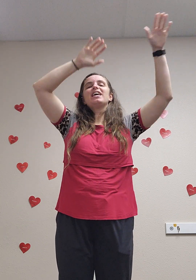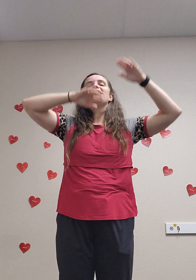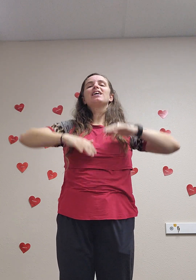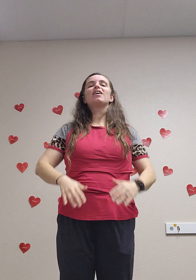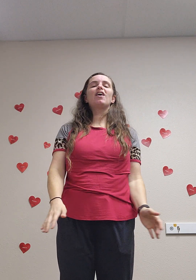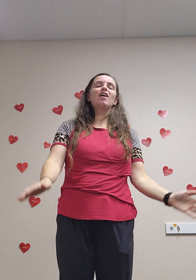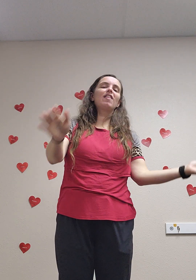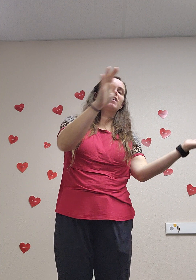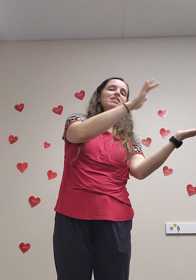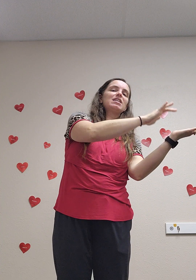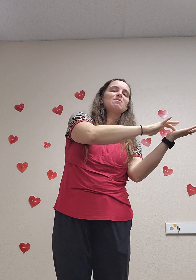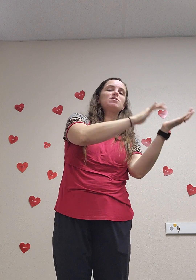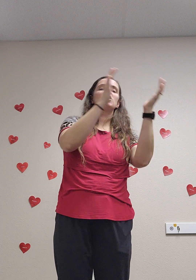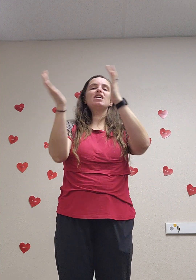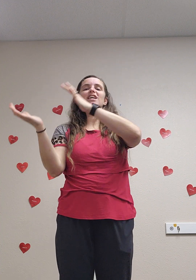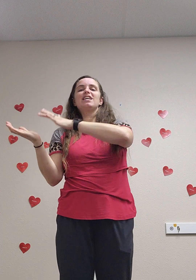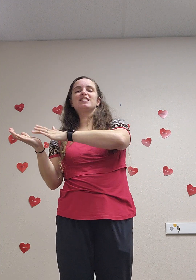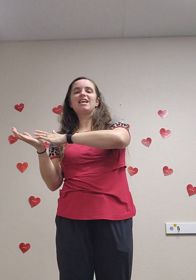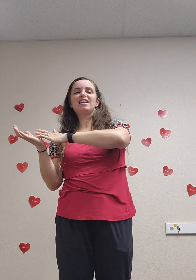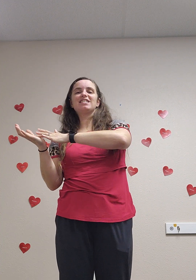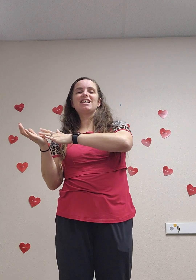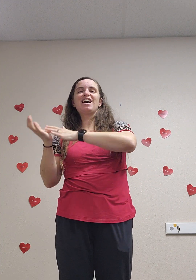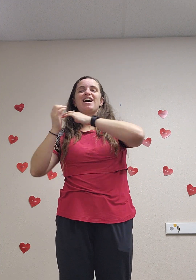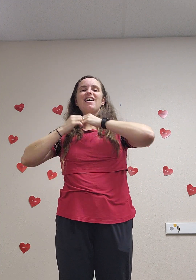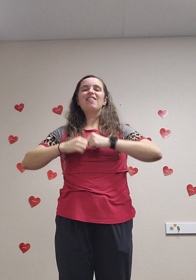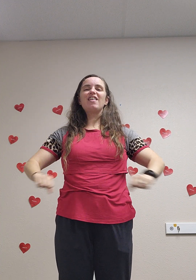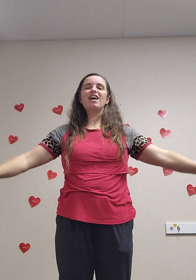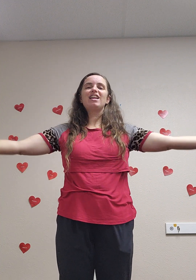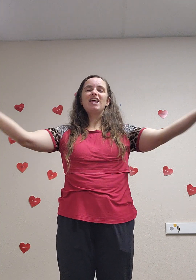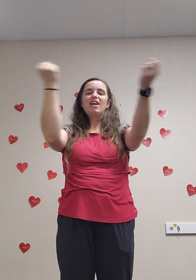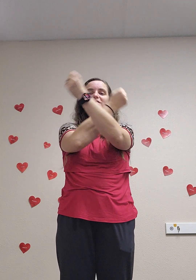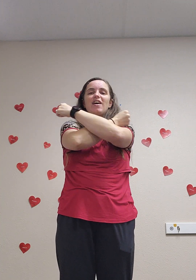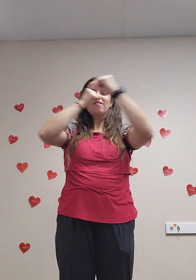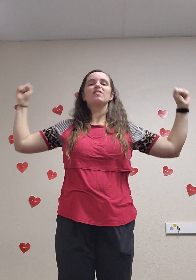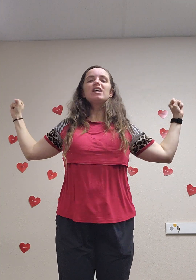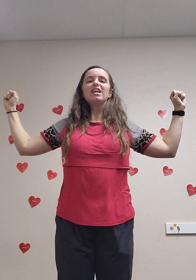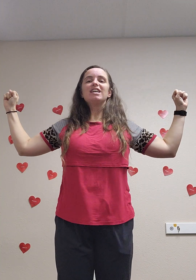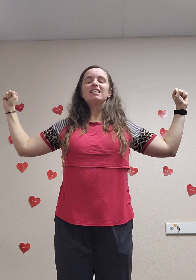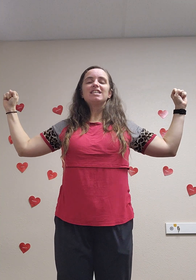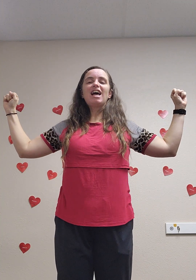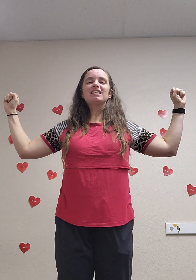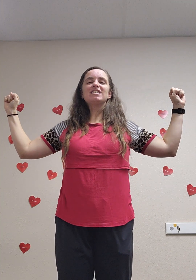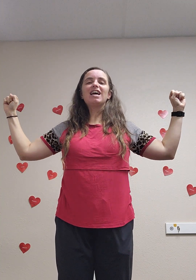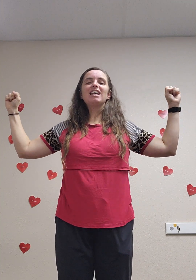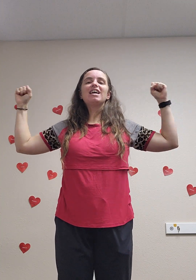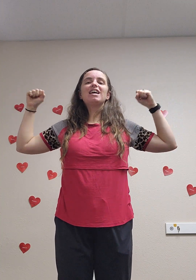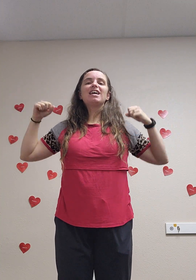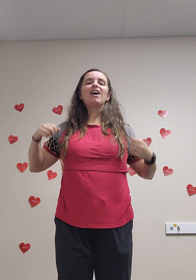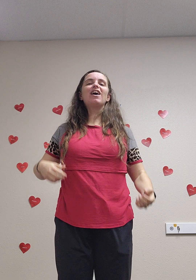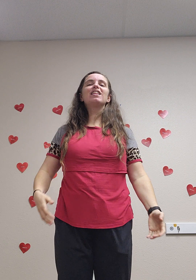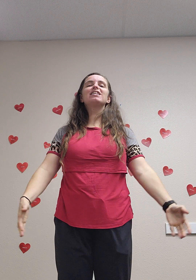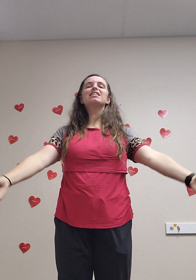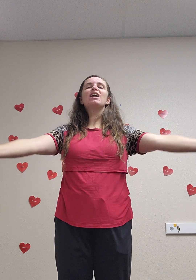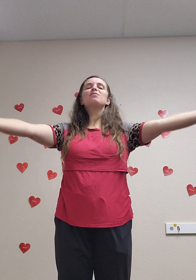Call His name Jesus, the name that frees us Call His name